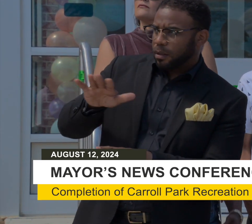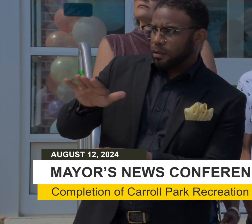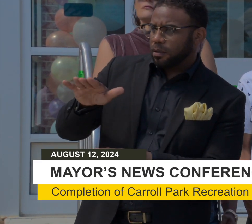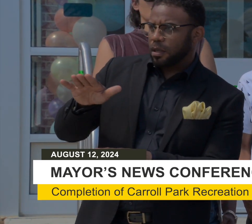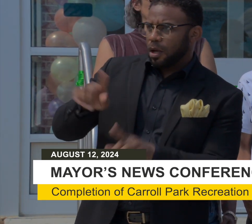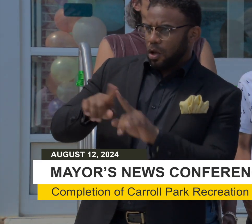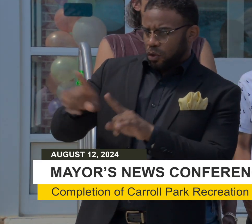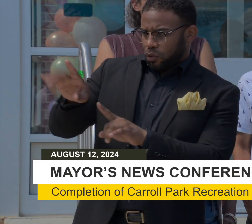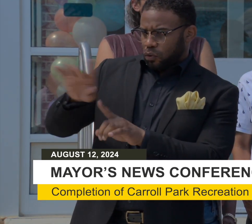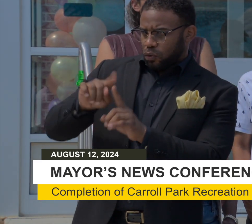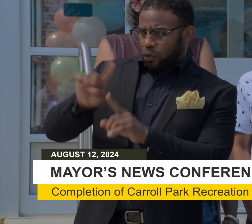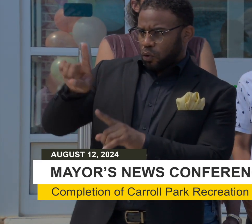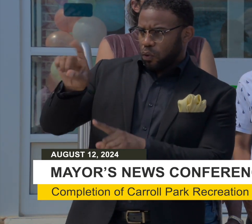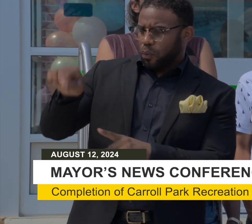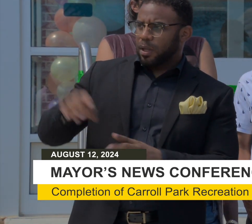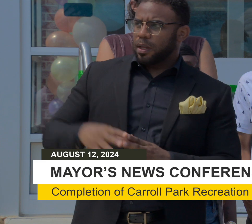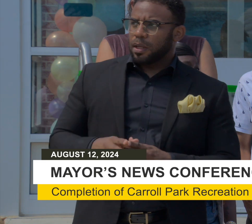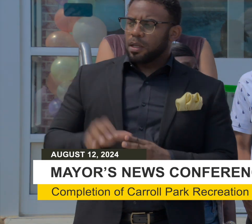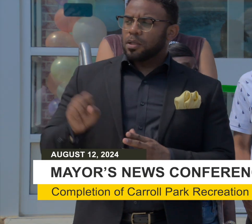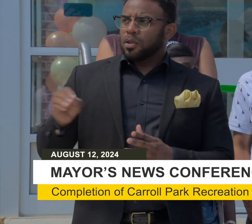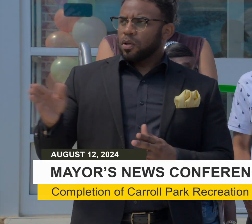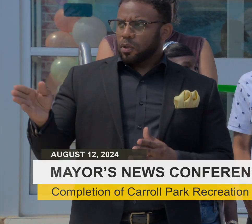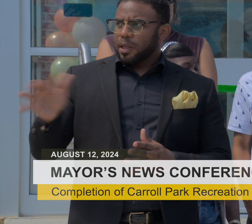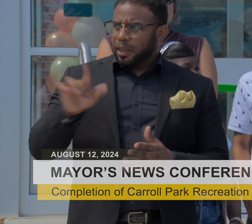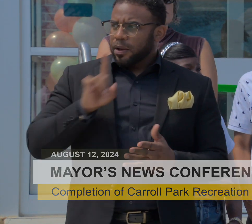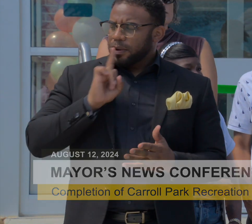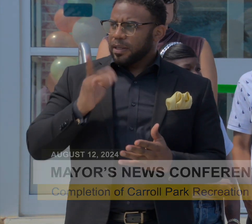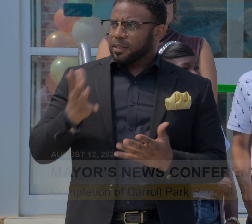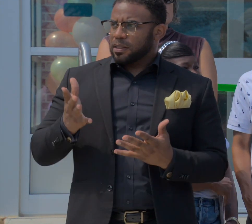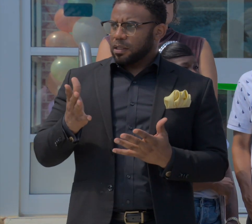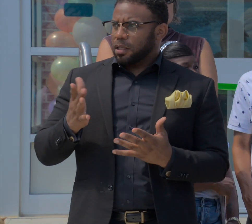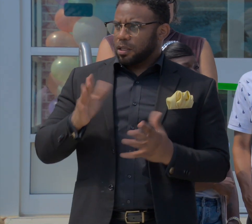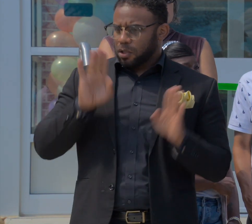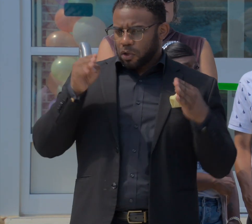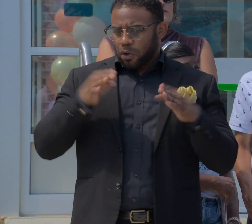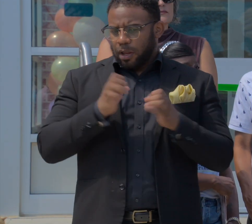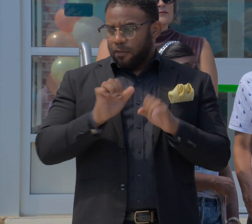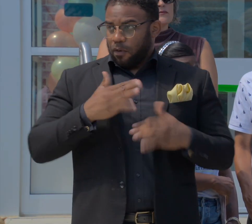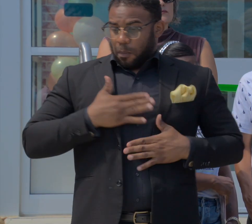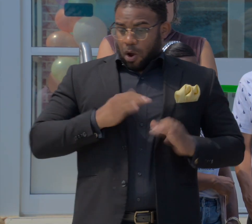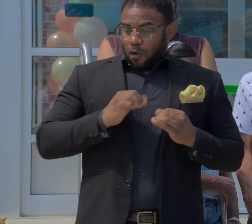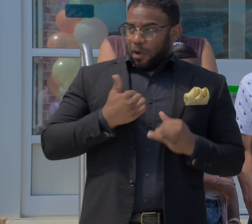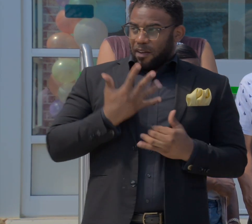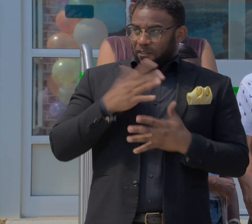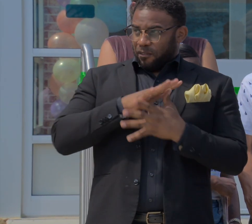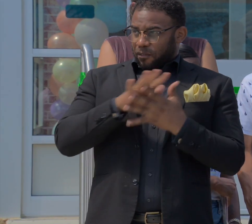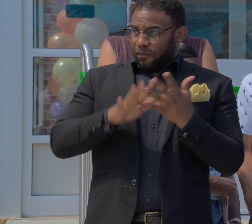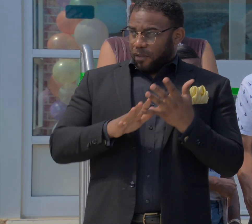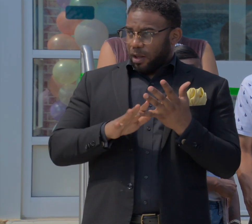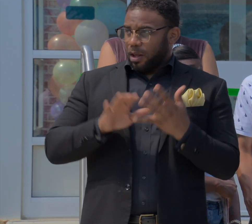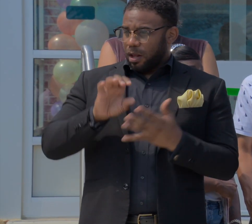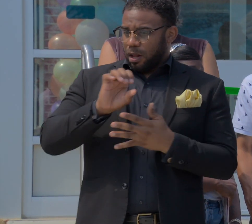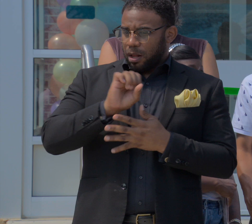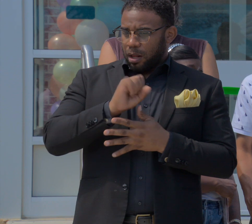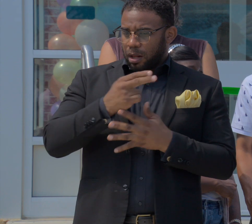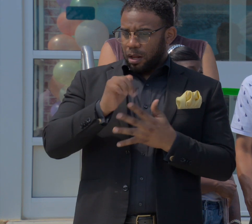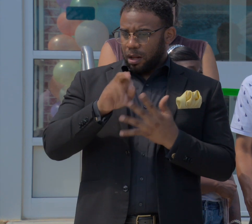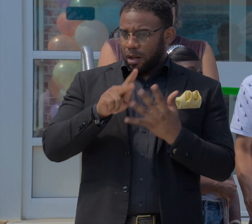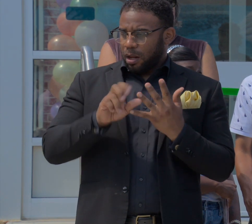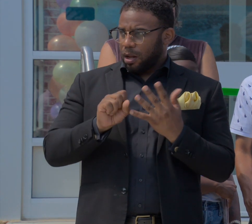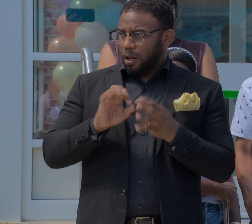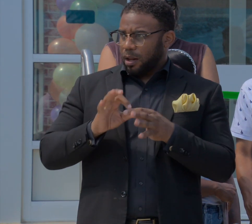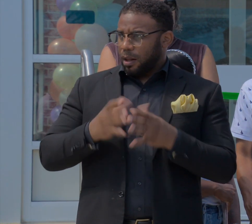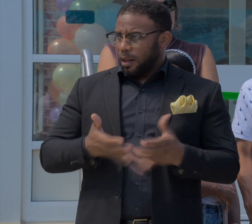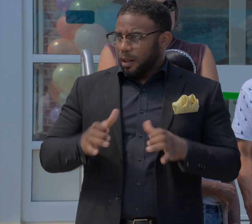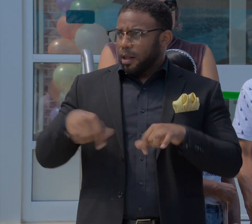and also to your question, so there is a concerted effort from my office. We have 5 sharps containers coming to this particular